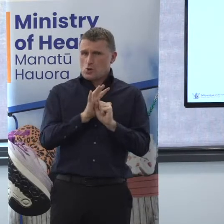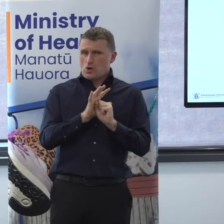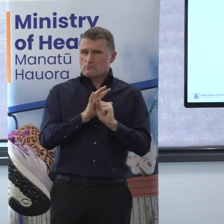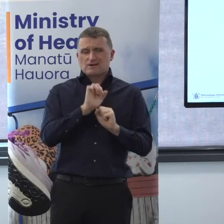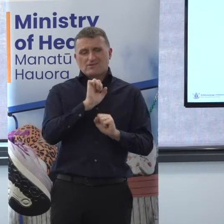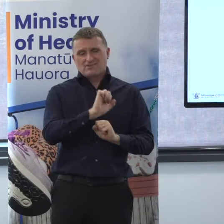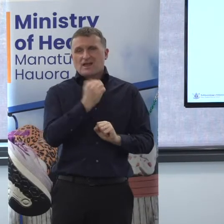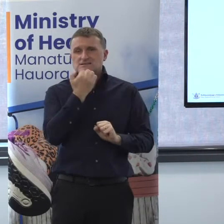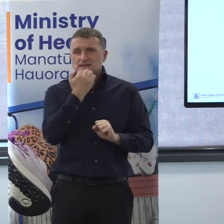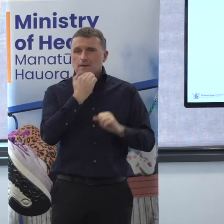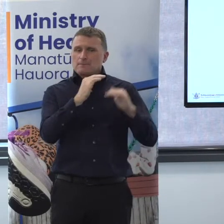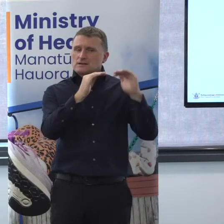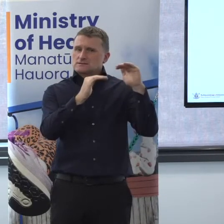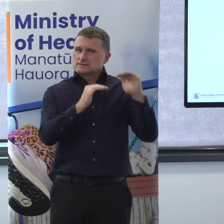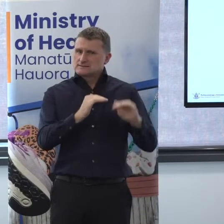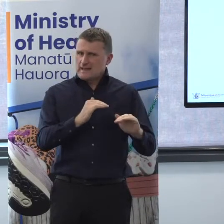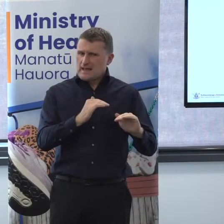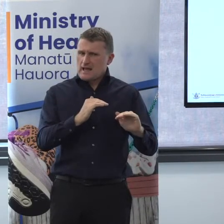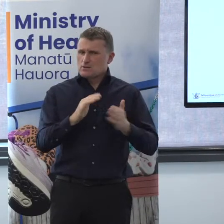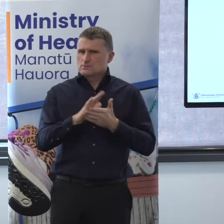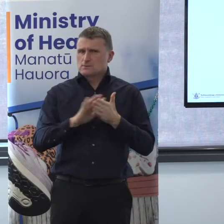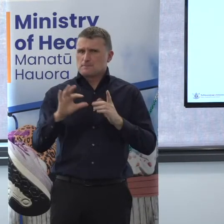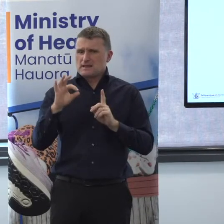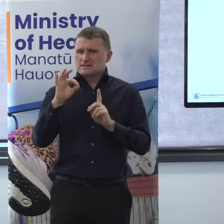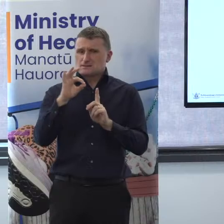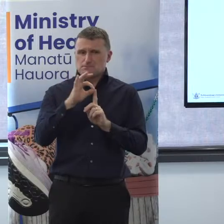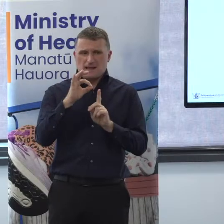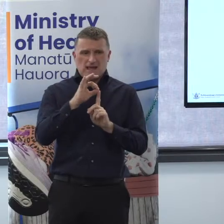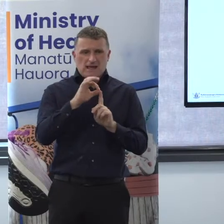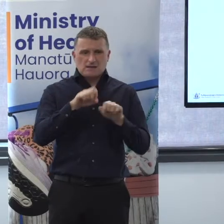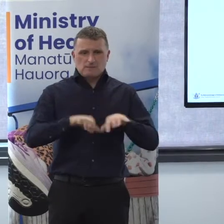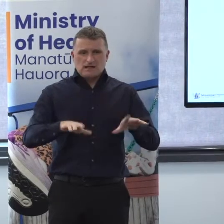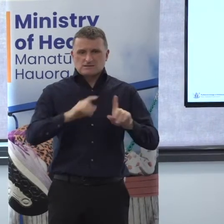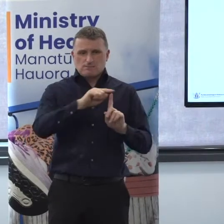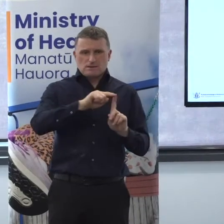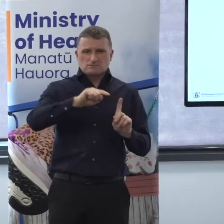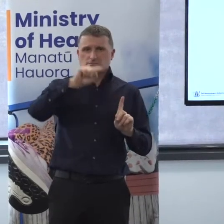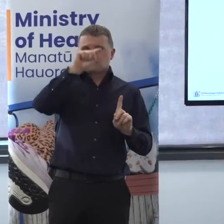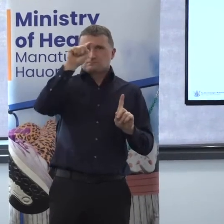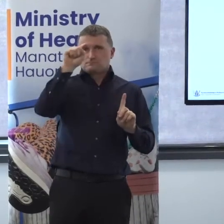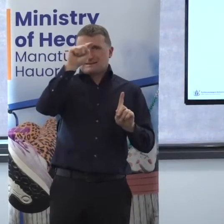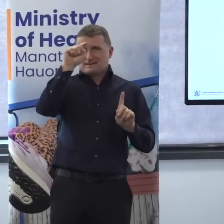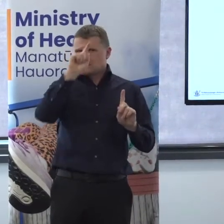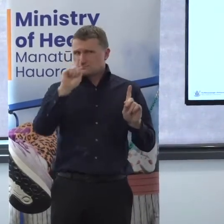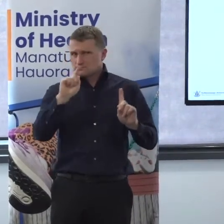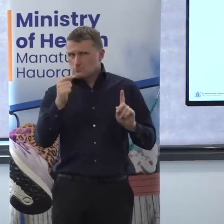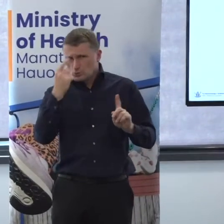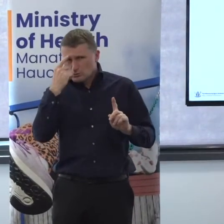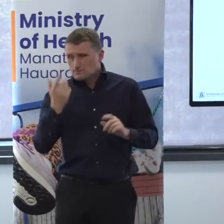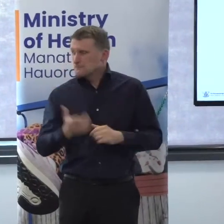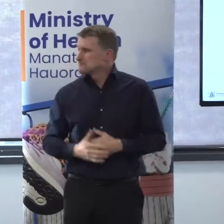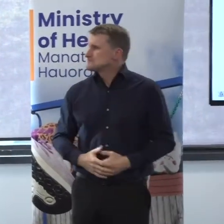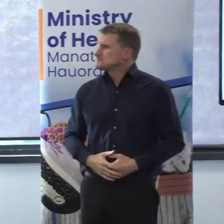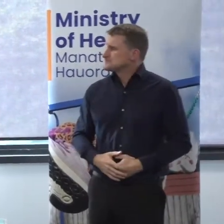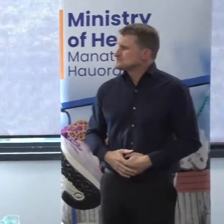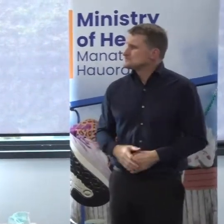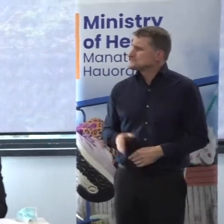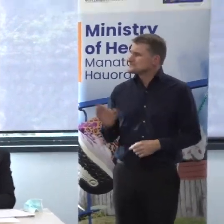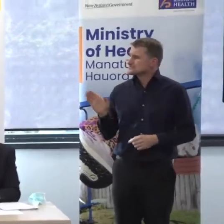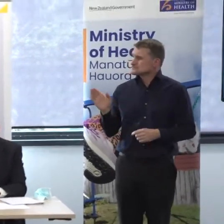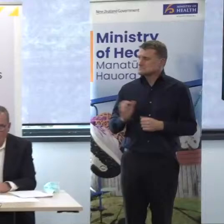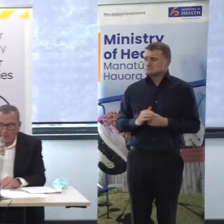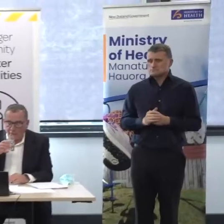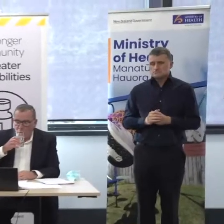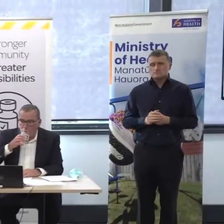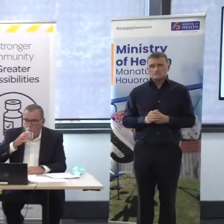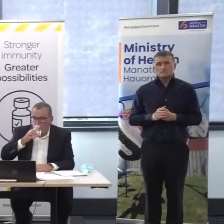be in the peak of the pandemic with those variations? Fiona, would you like to pick that one up? Yes, I mean, I think when you compare